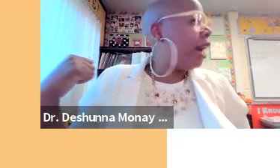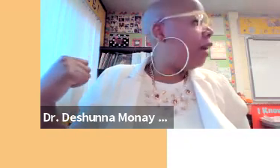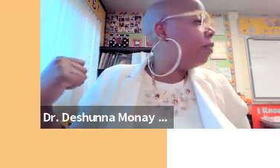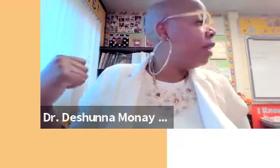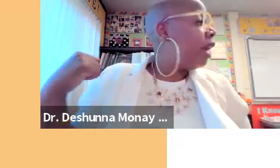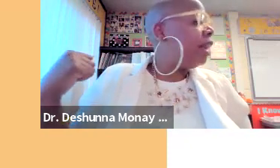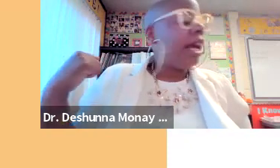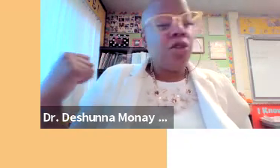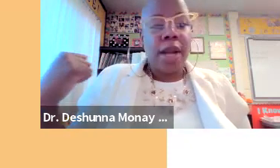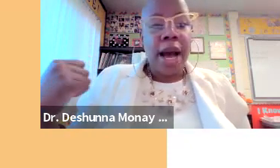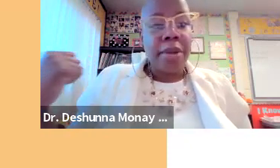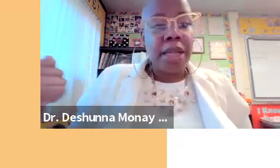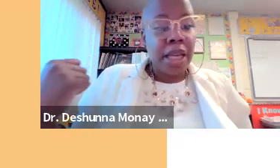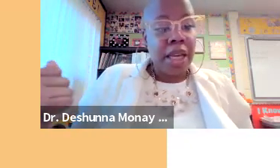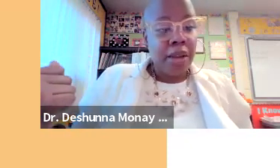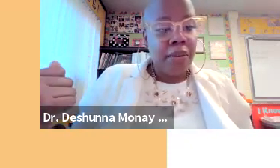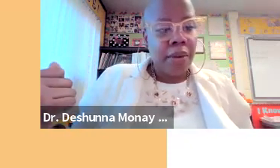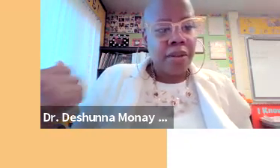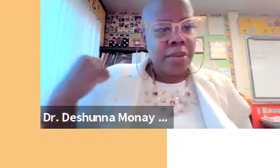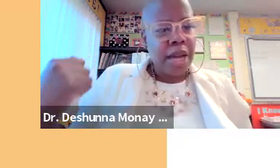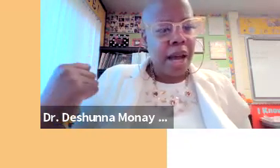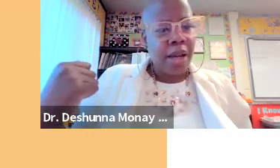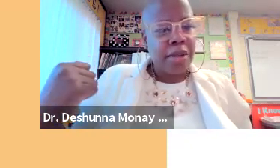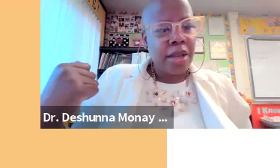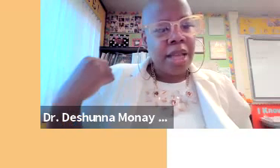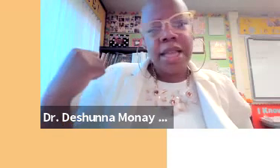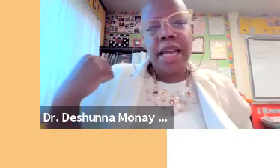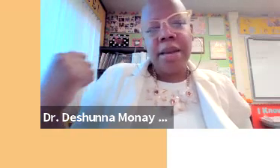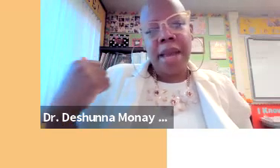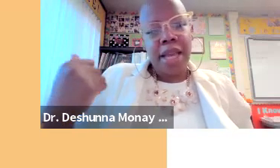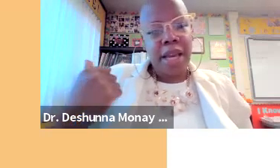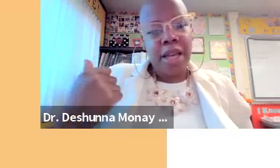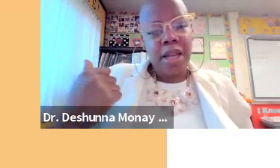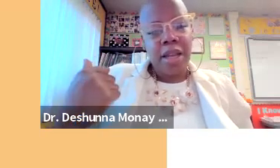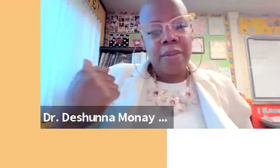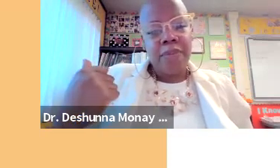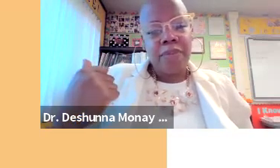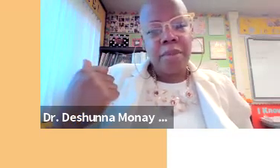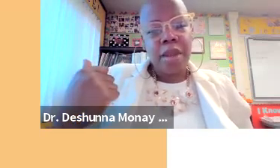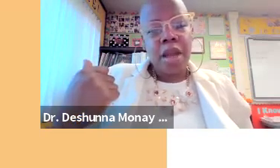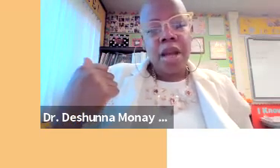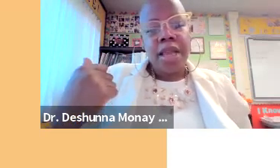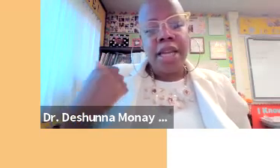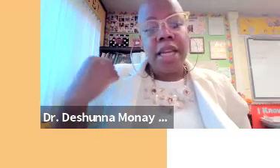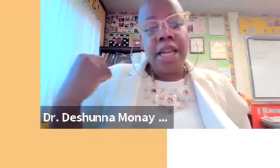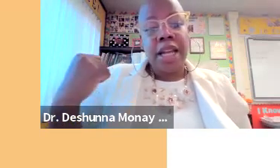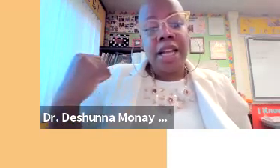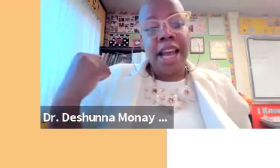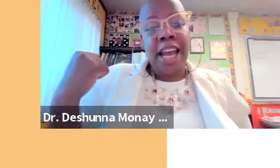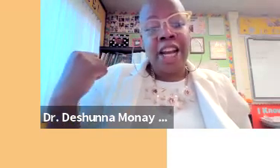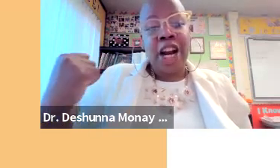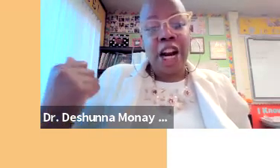them down, and they do not believe sometimes that they can make it. They